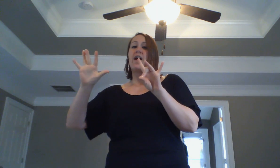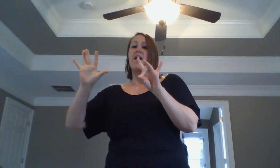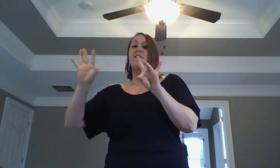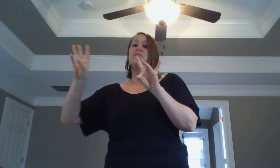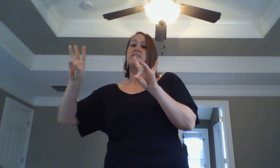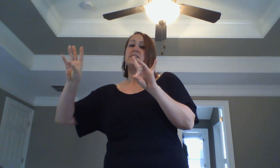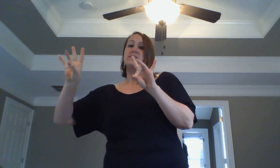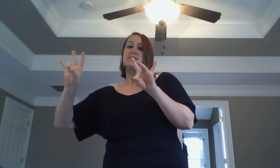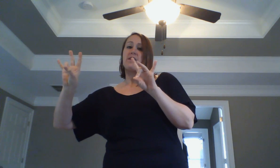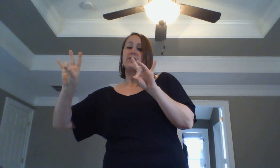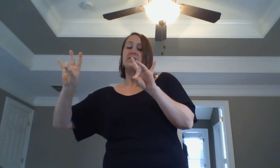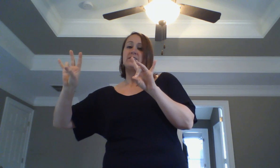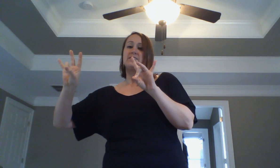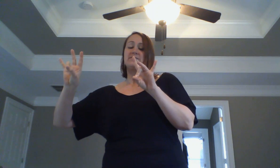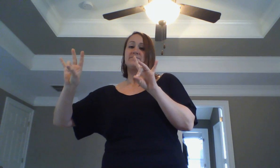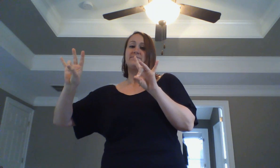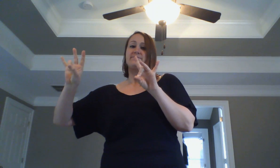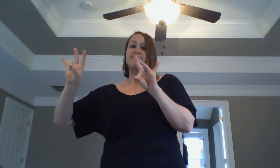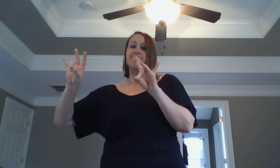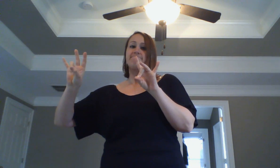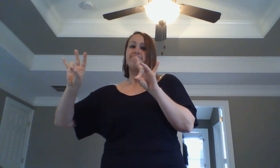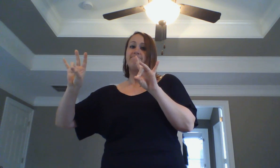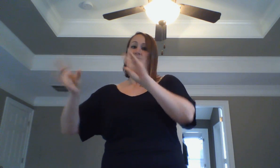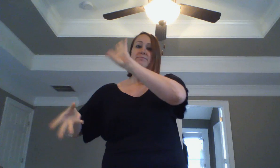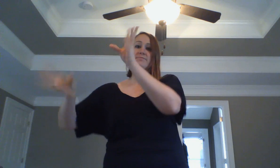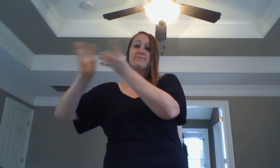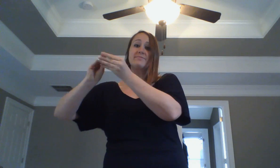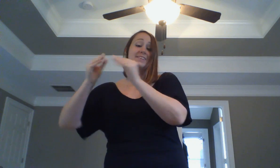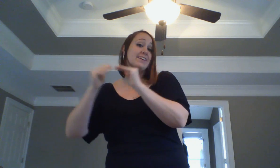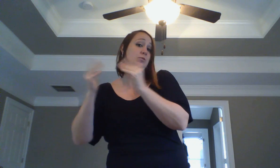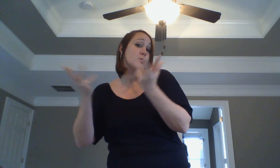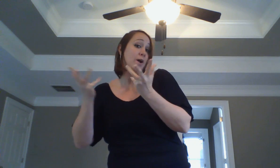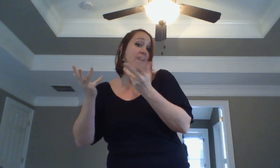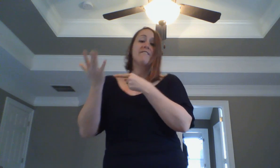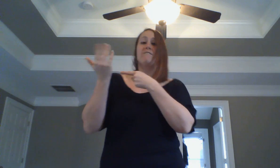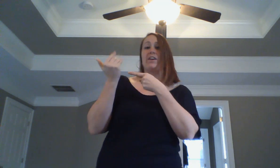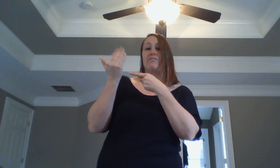7. We go to 15. 8 plus 7 is 15.